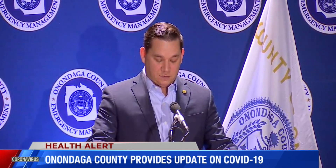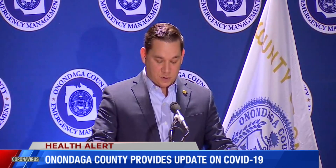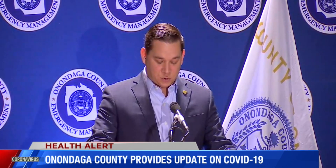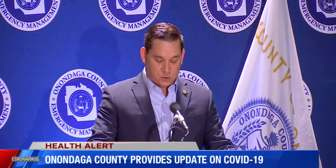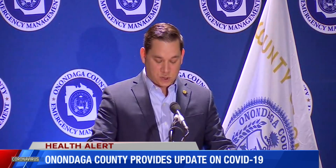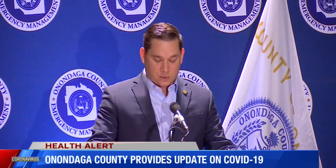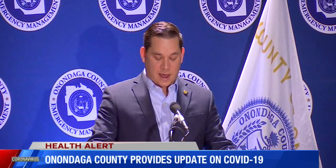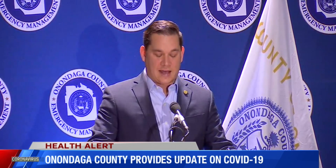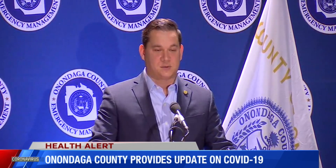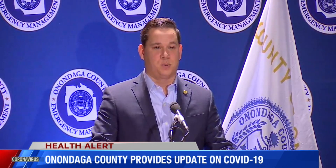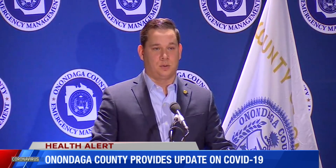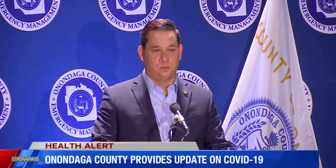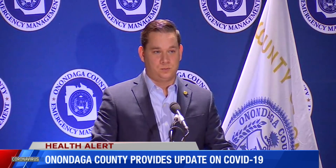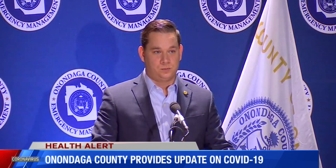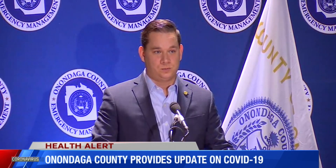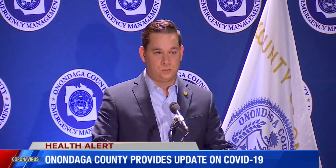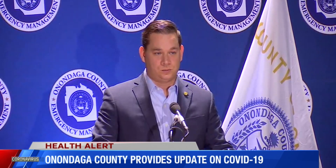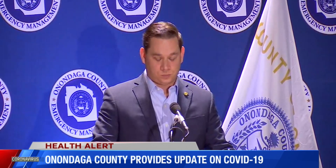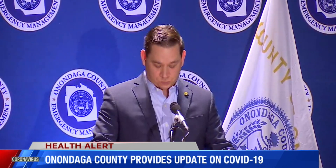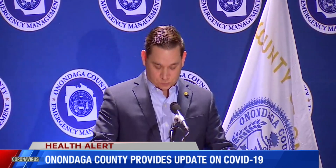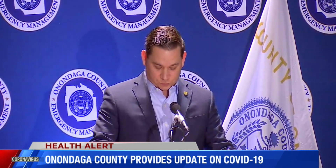38 individuals are in the hospital.